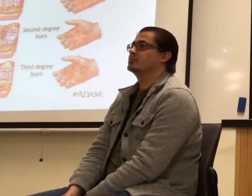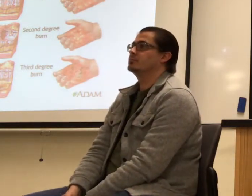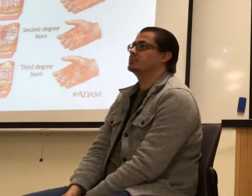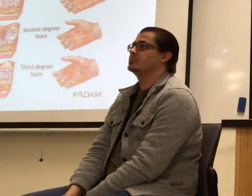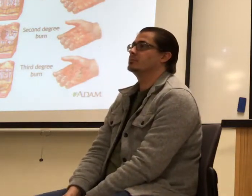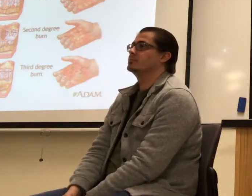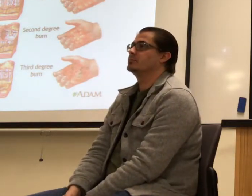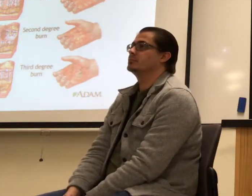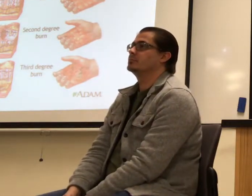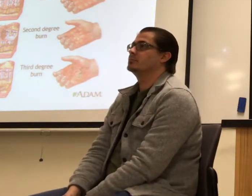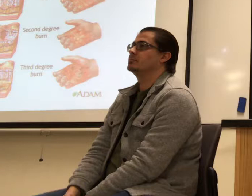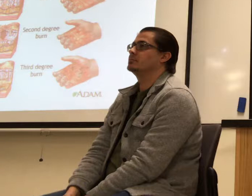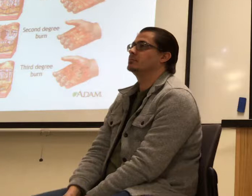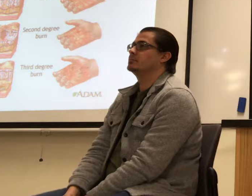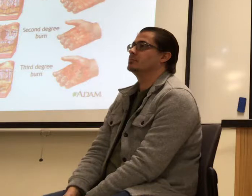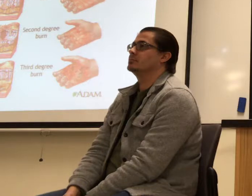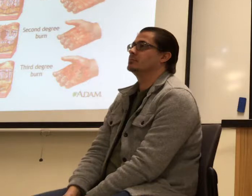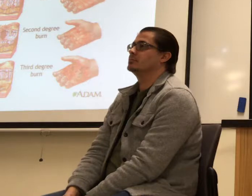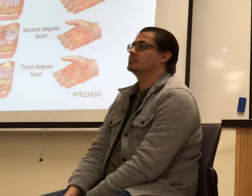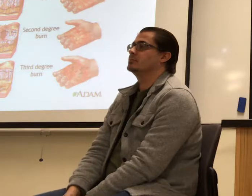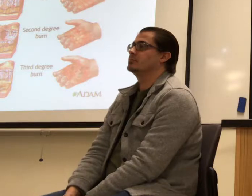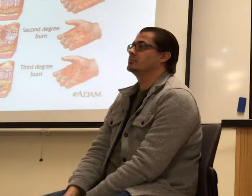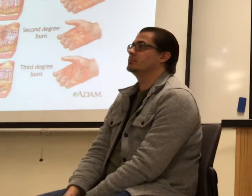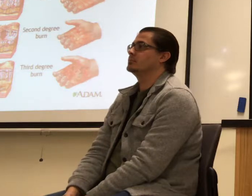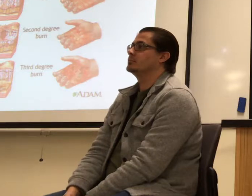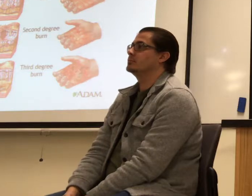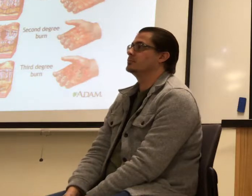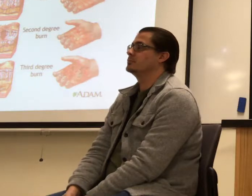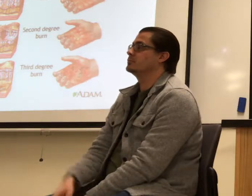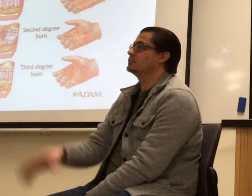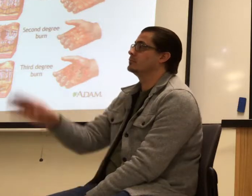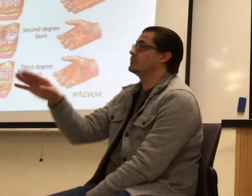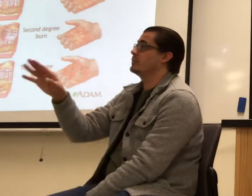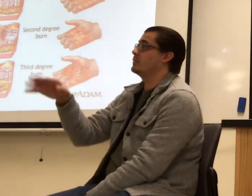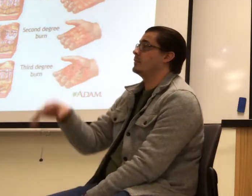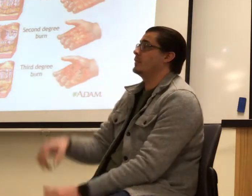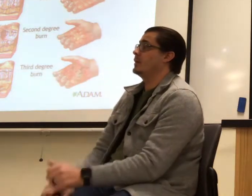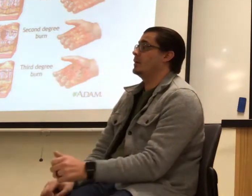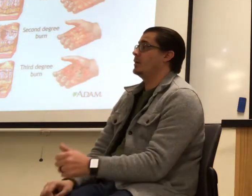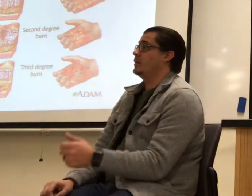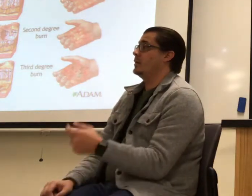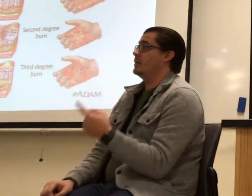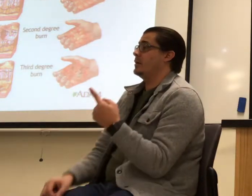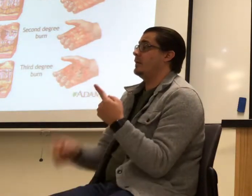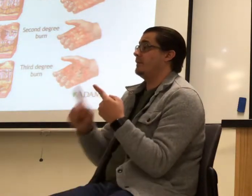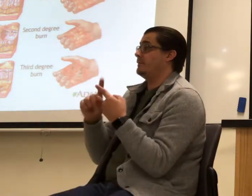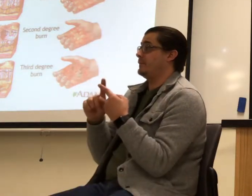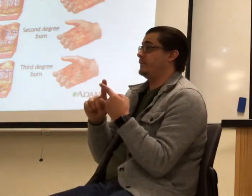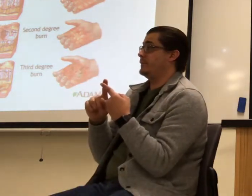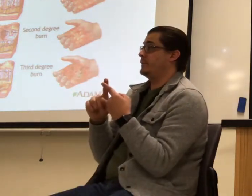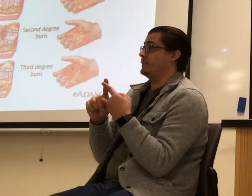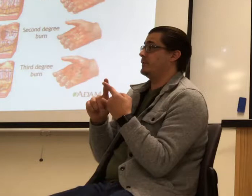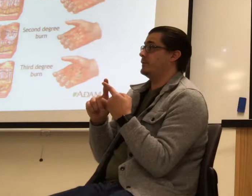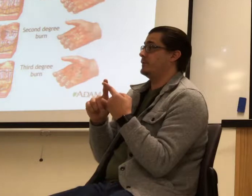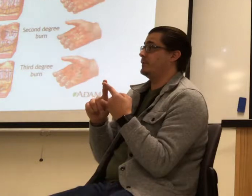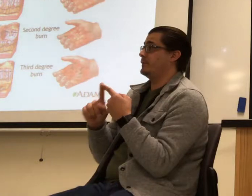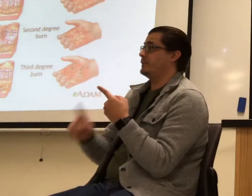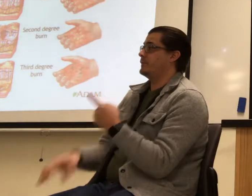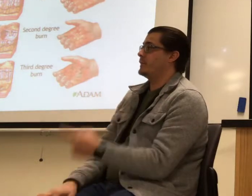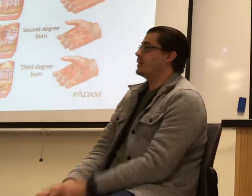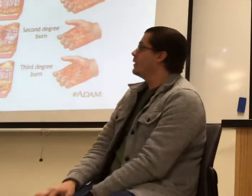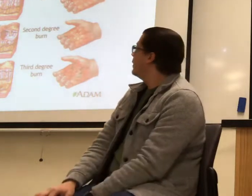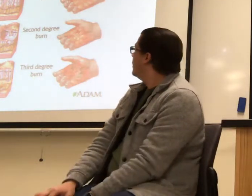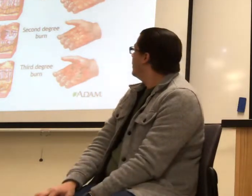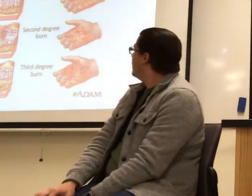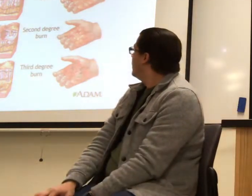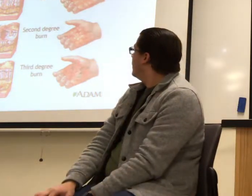So I'll just put this for first degree, you damage the epidermis. Second degree burn, you damage the epidermis, but also